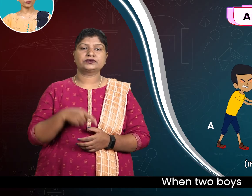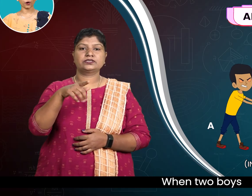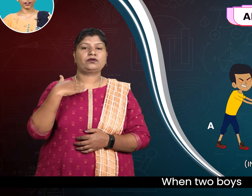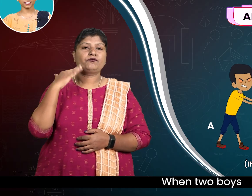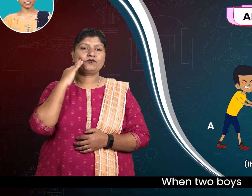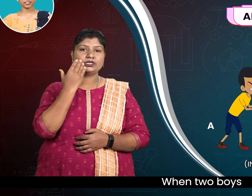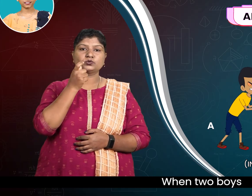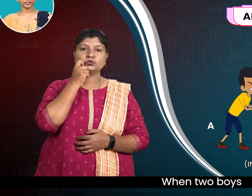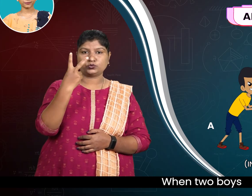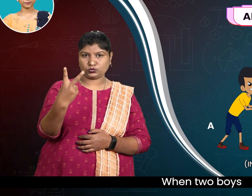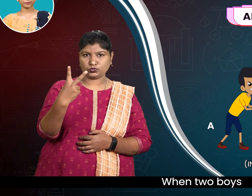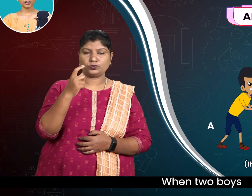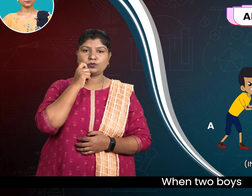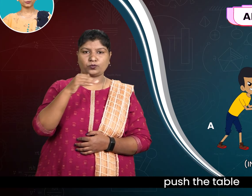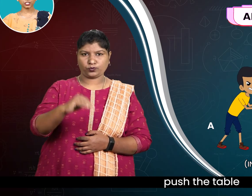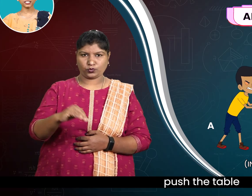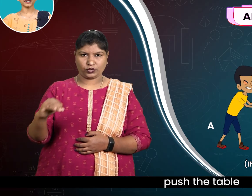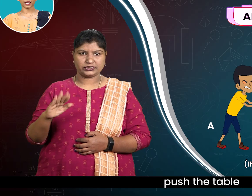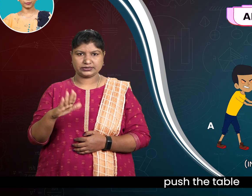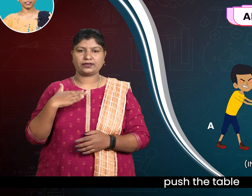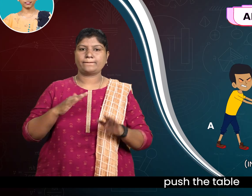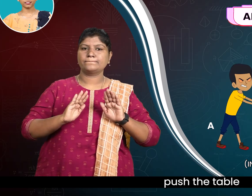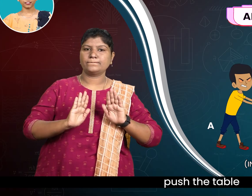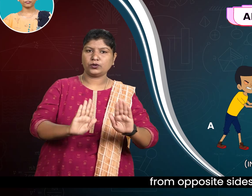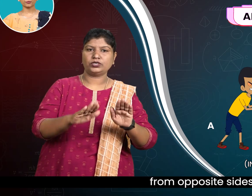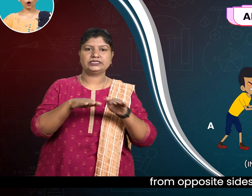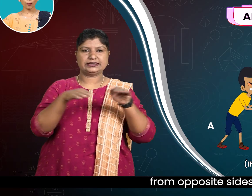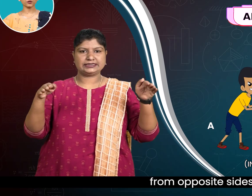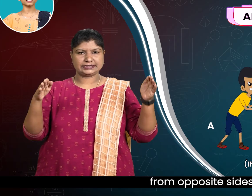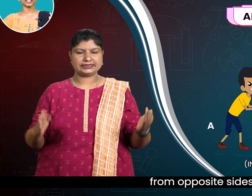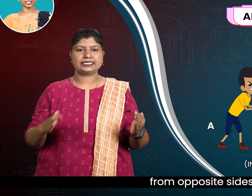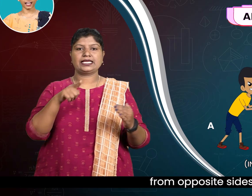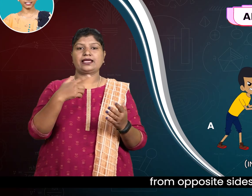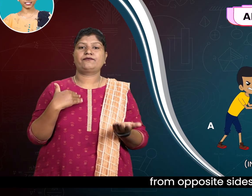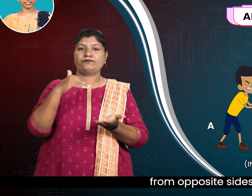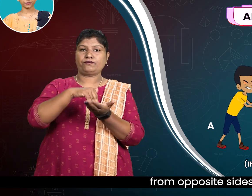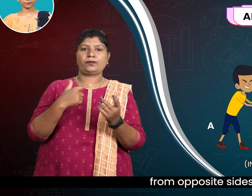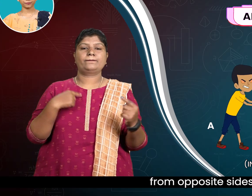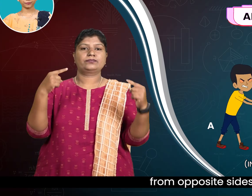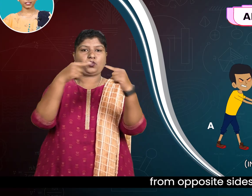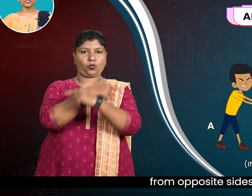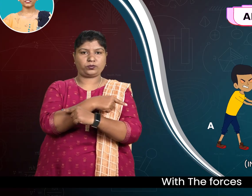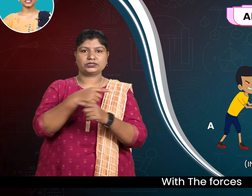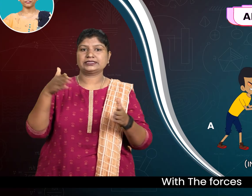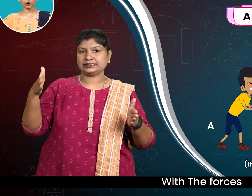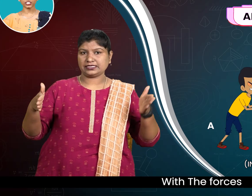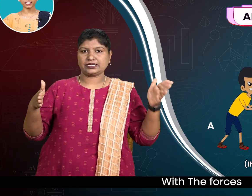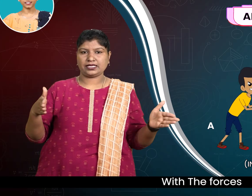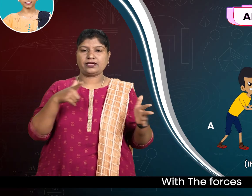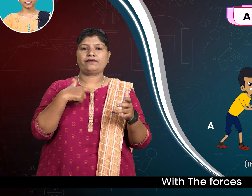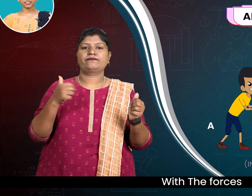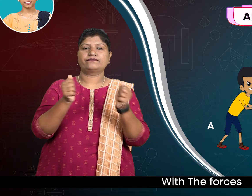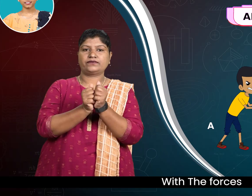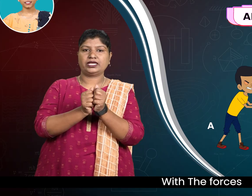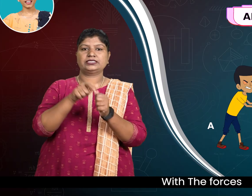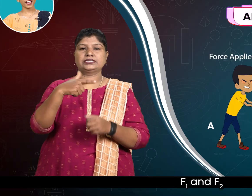When two boys push the table from opposite sides with the